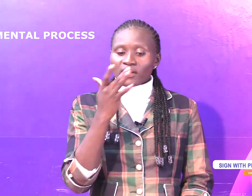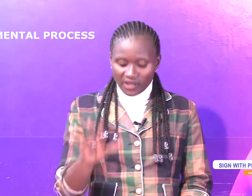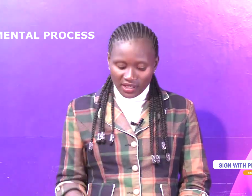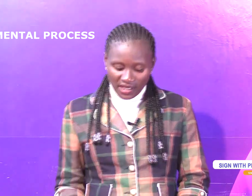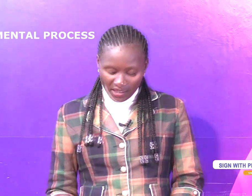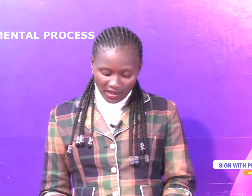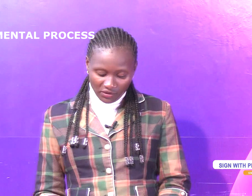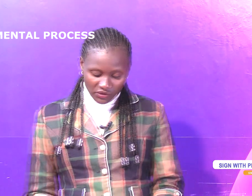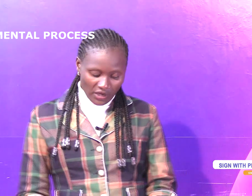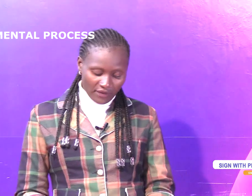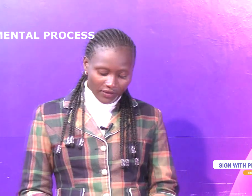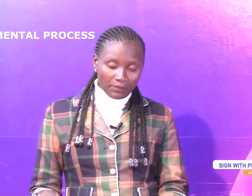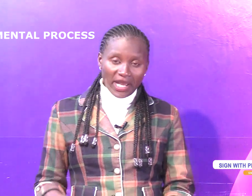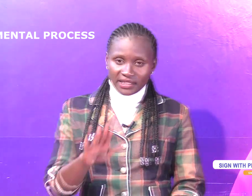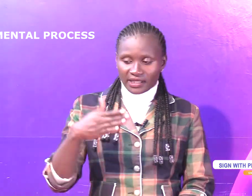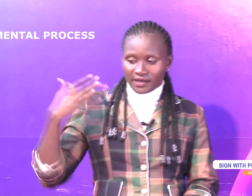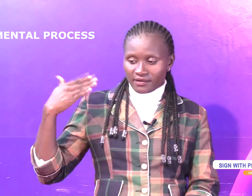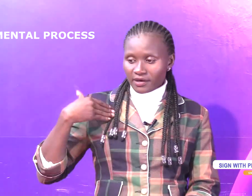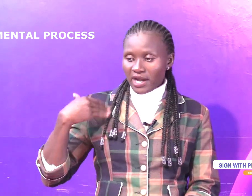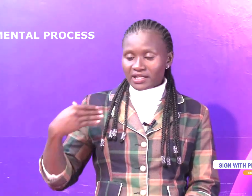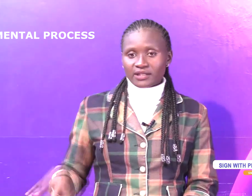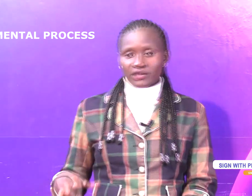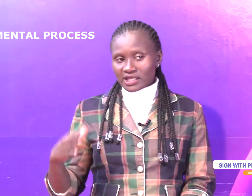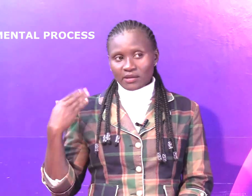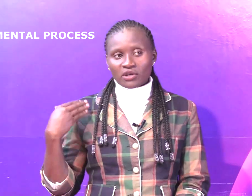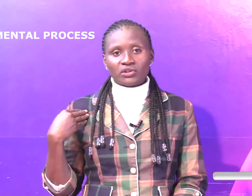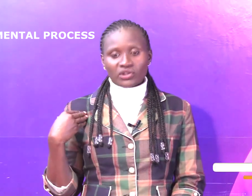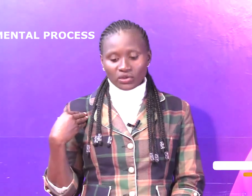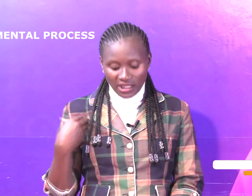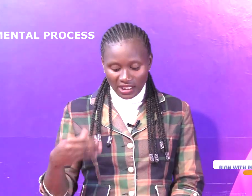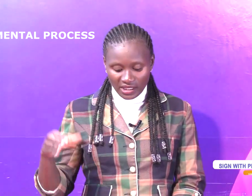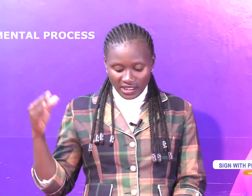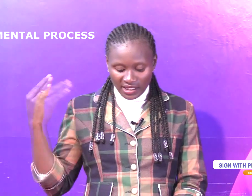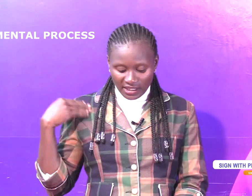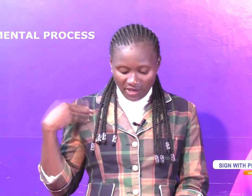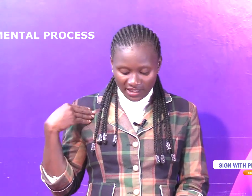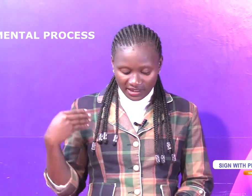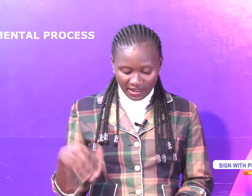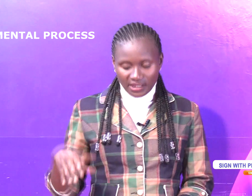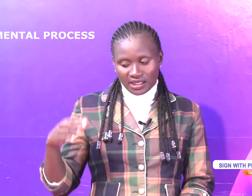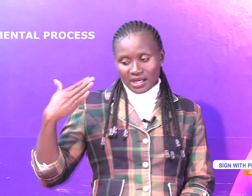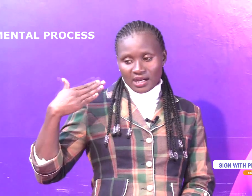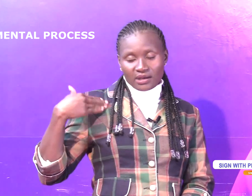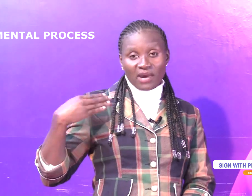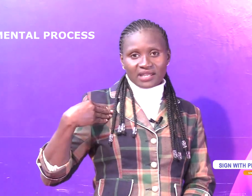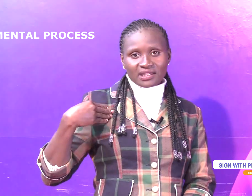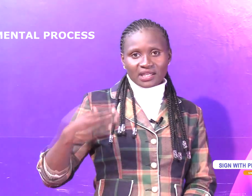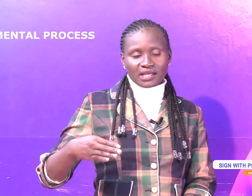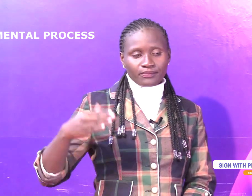And then also have remind. You're just tapping on your shoulder here. Remind here.